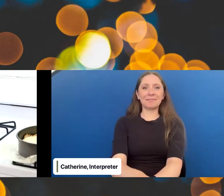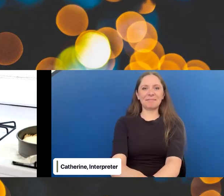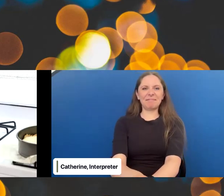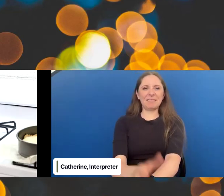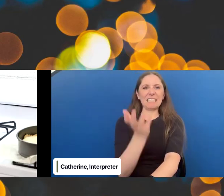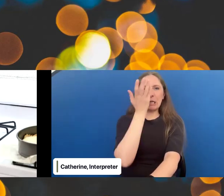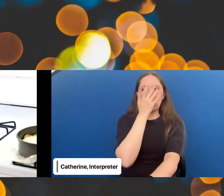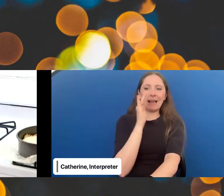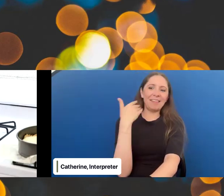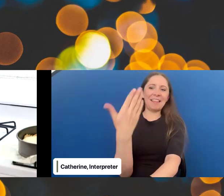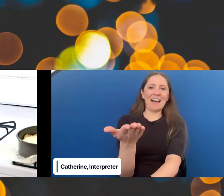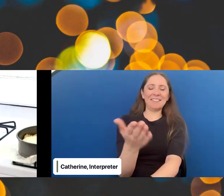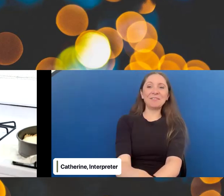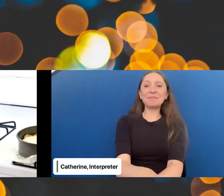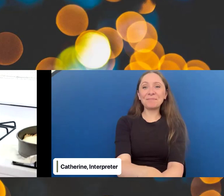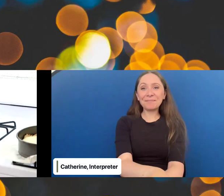that.